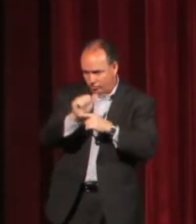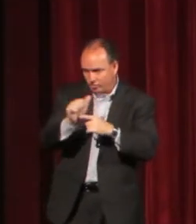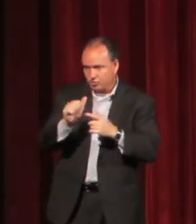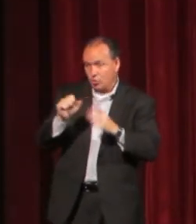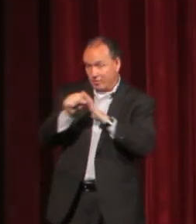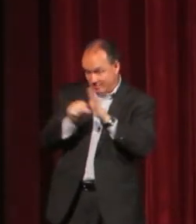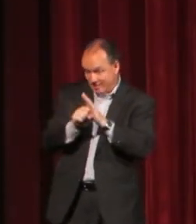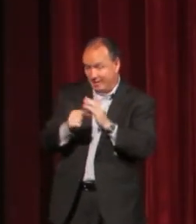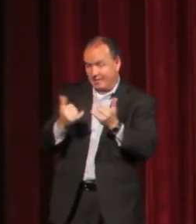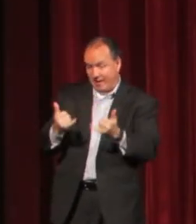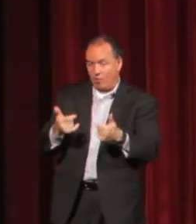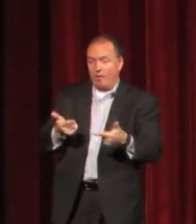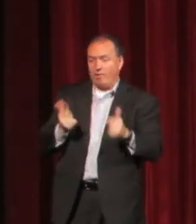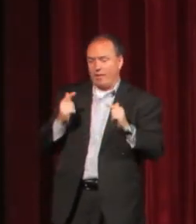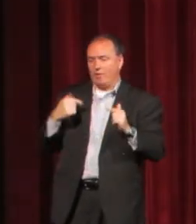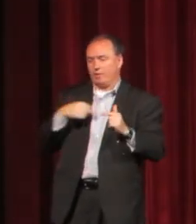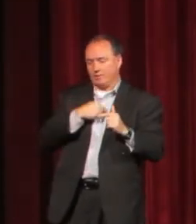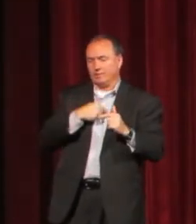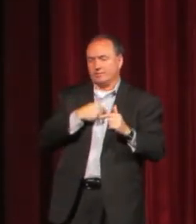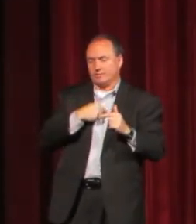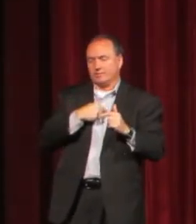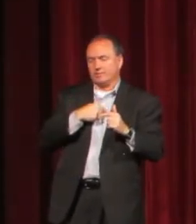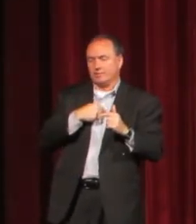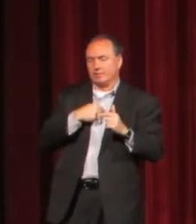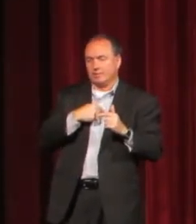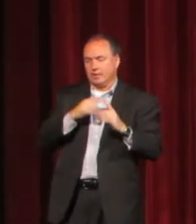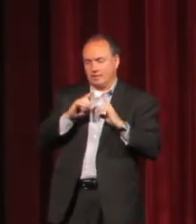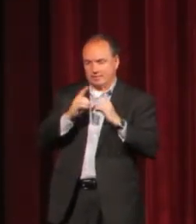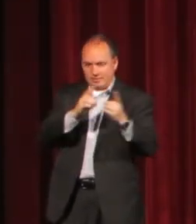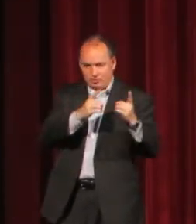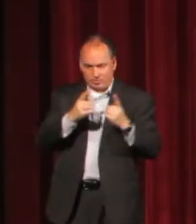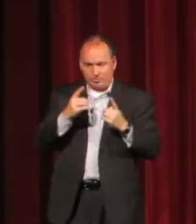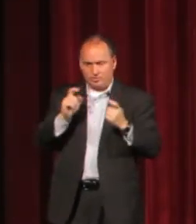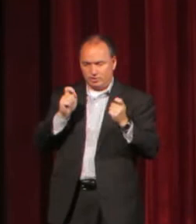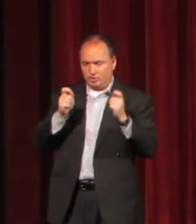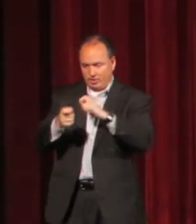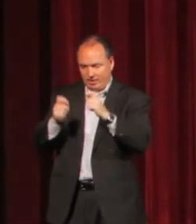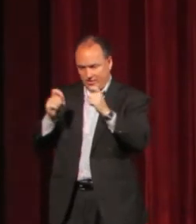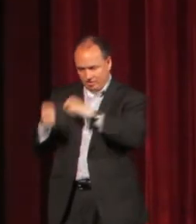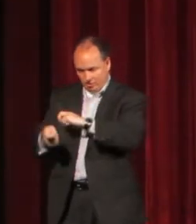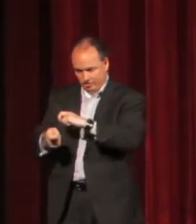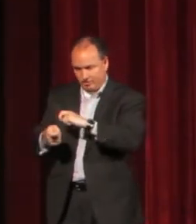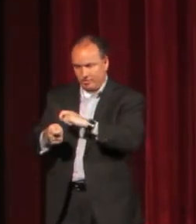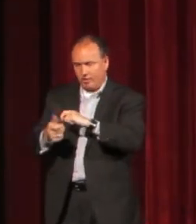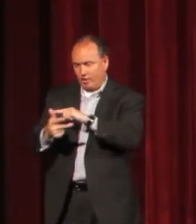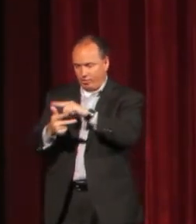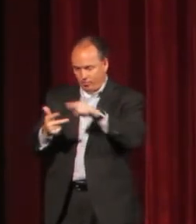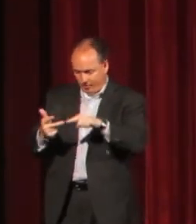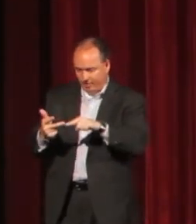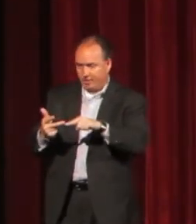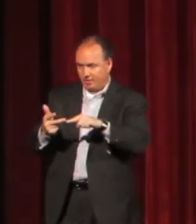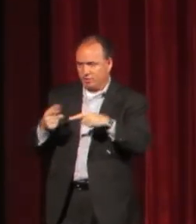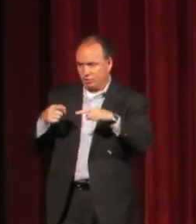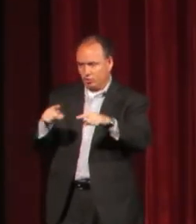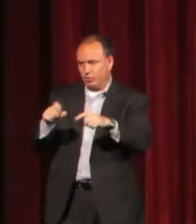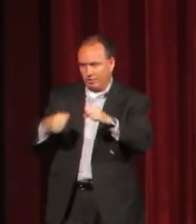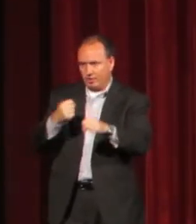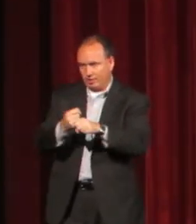is allowing the districts to change those, three of those throughout the